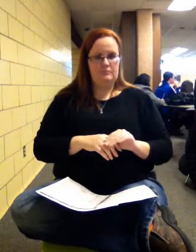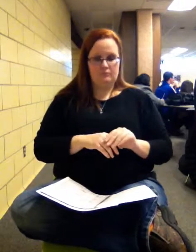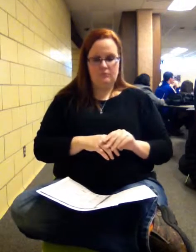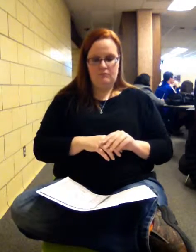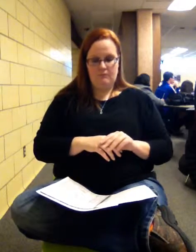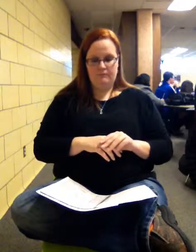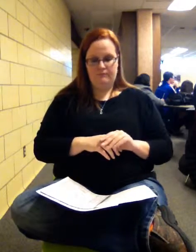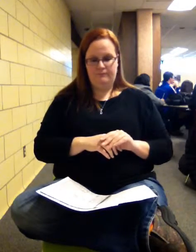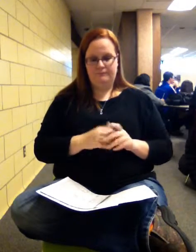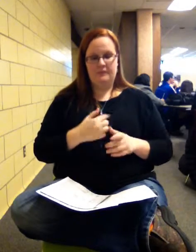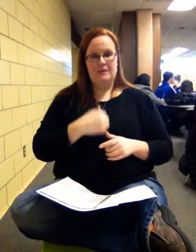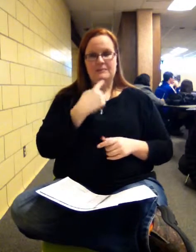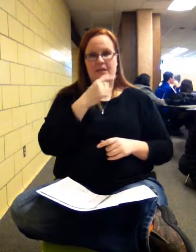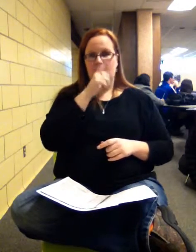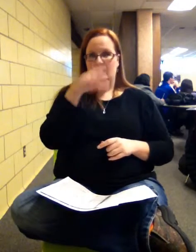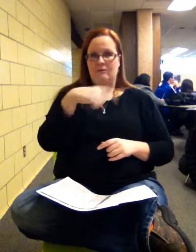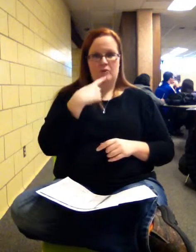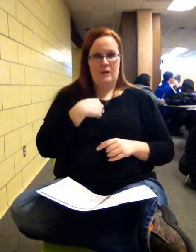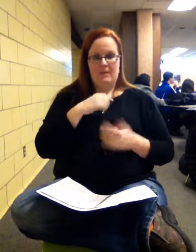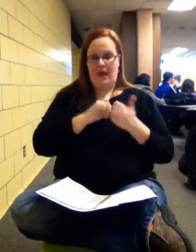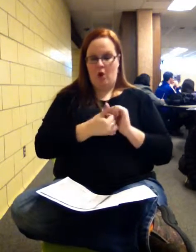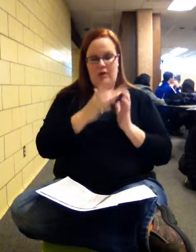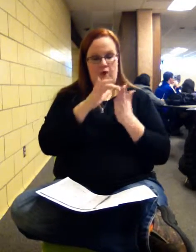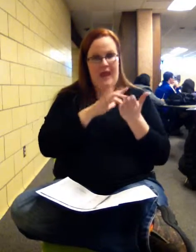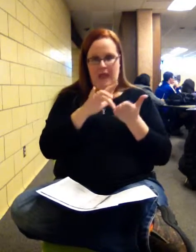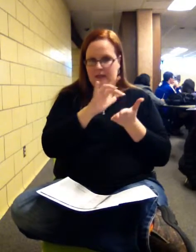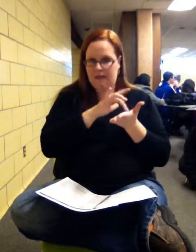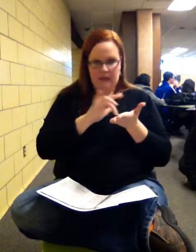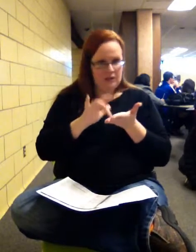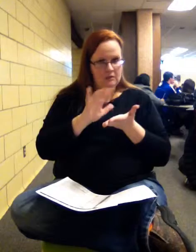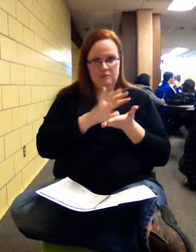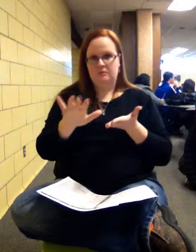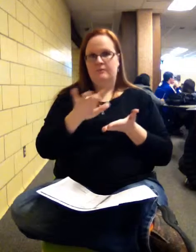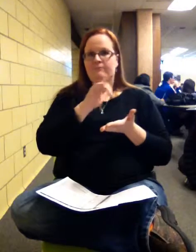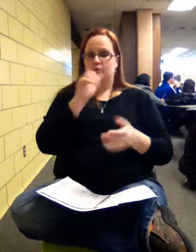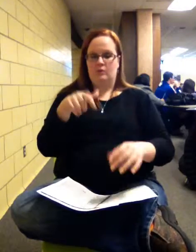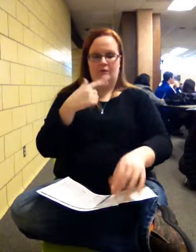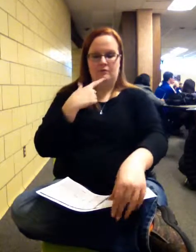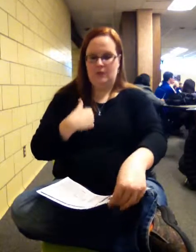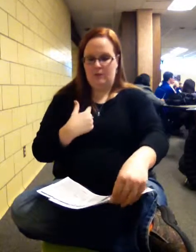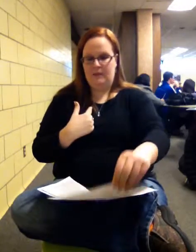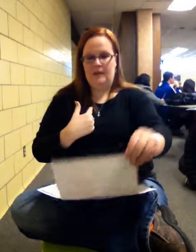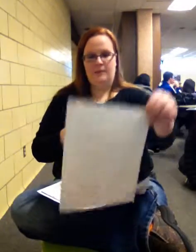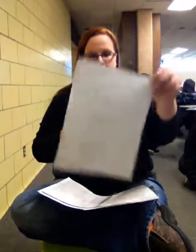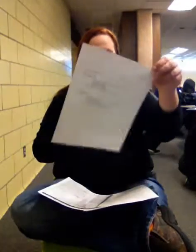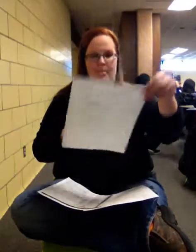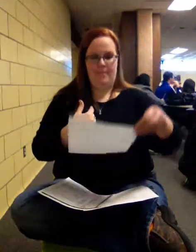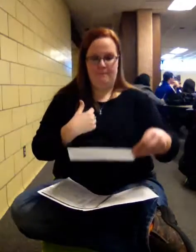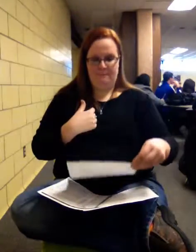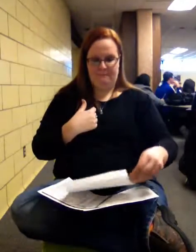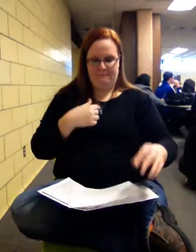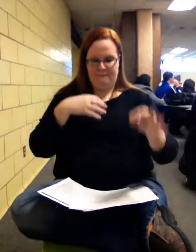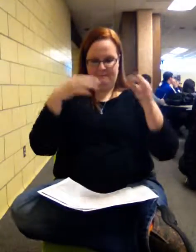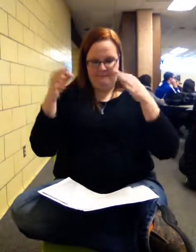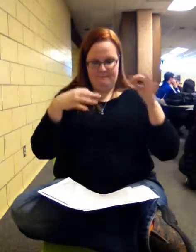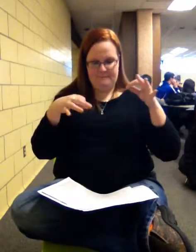I'm saying you don't have to tell me how they're calculated, so you don't have to tell me that current ratio is current assets divided by current liabilities. You don't need to put the verbiage in, just